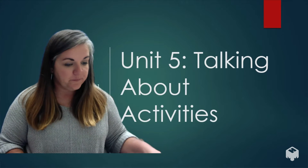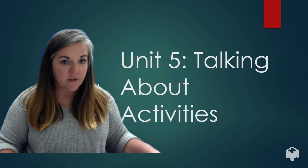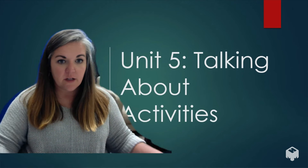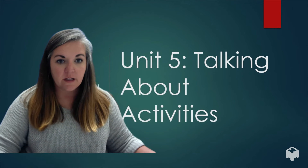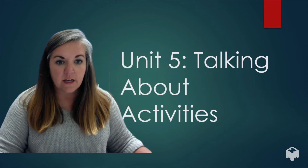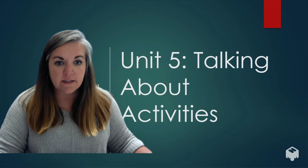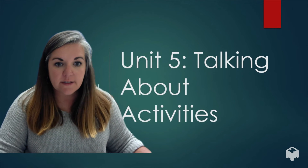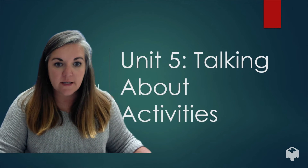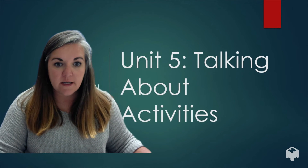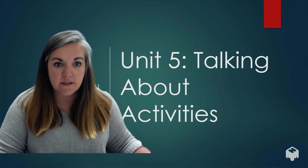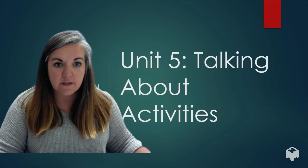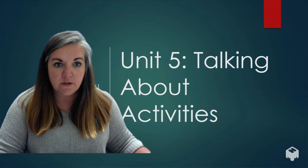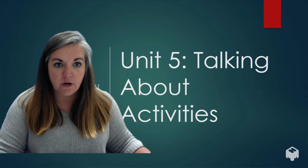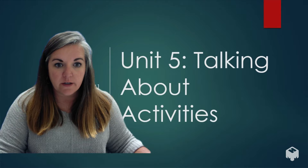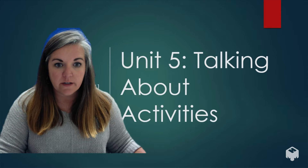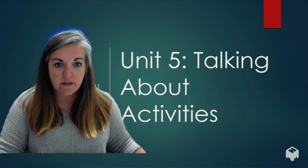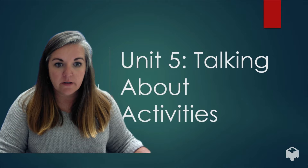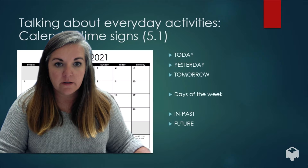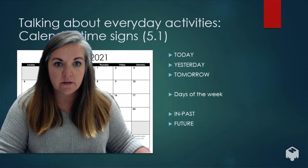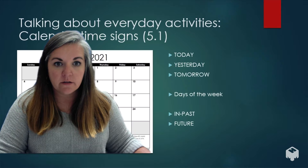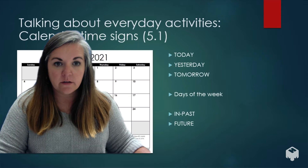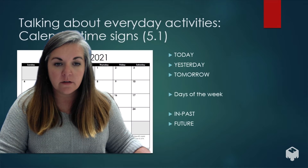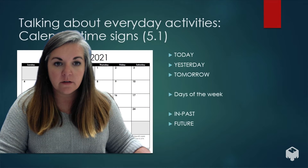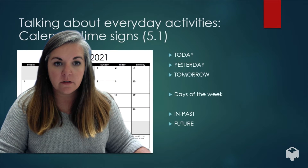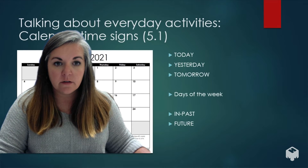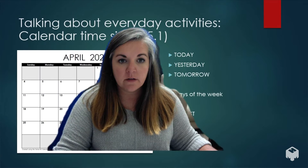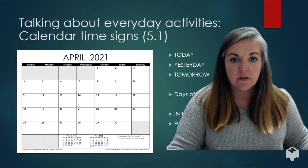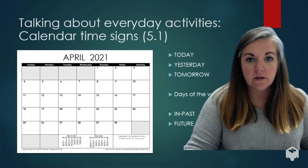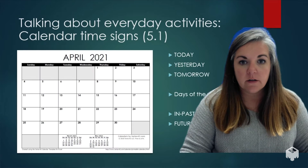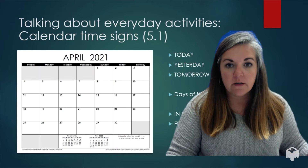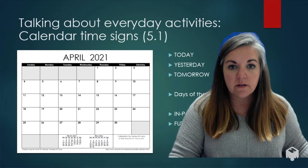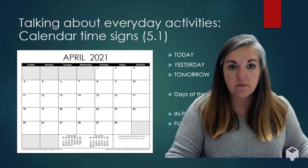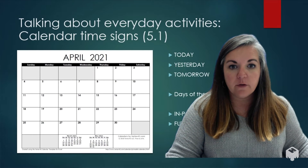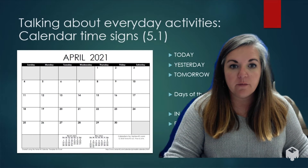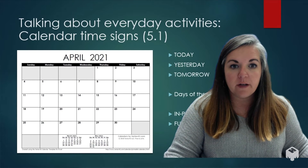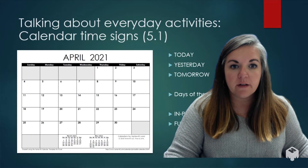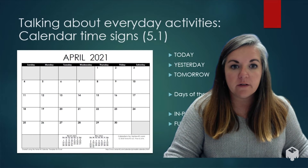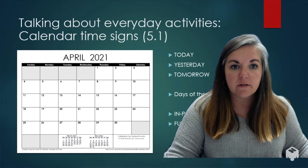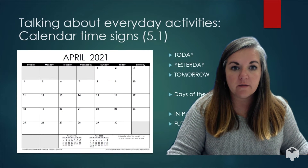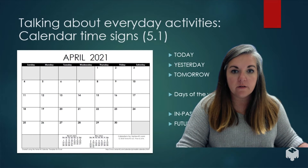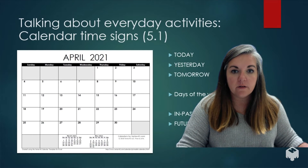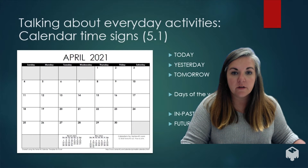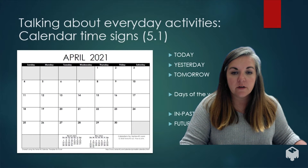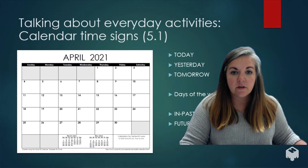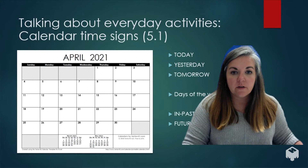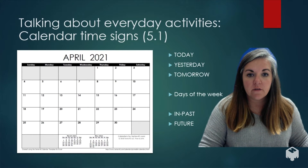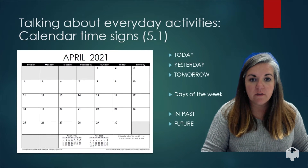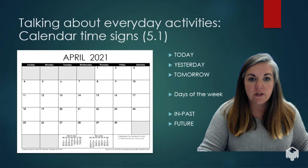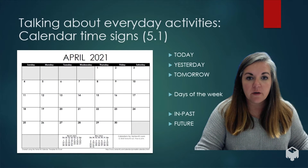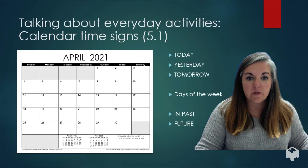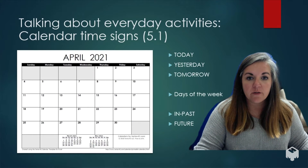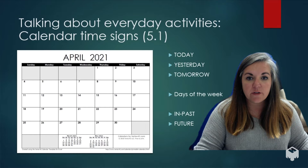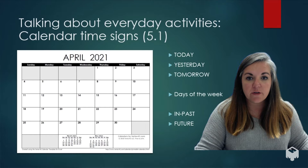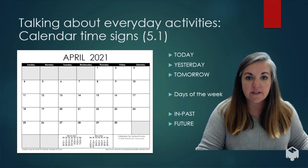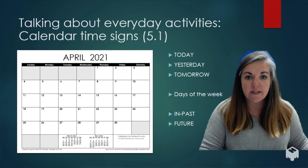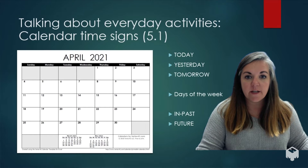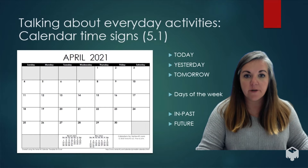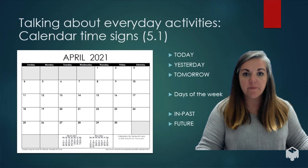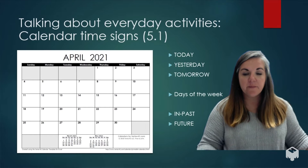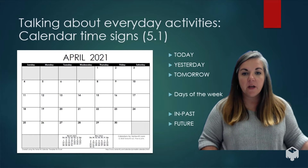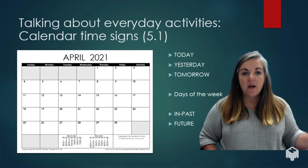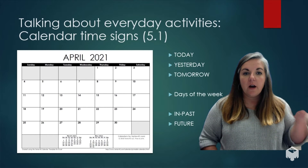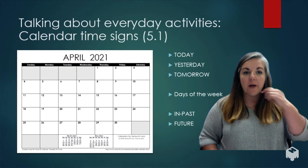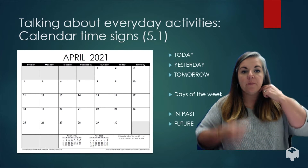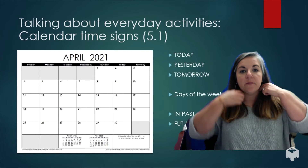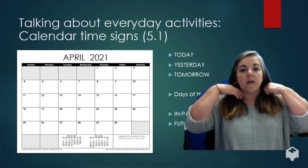So let's get started. All right, I'll move my video over so you can see